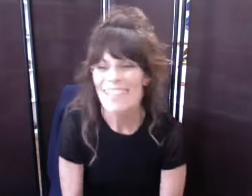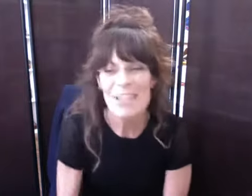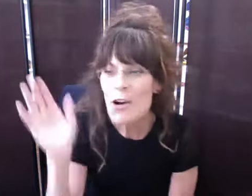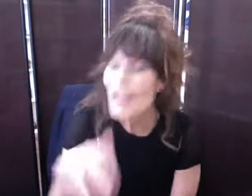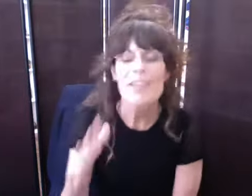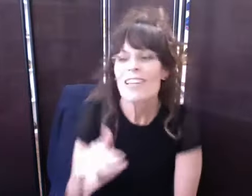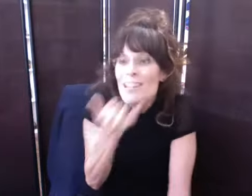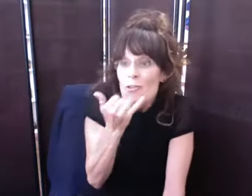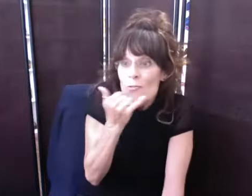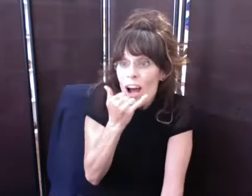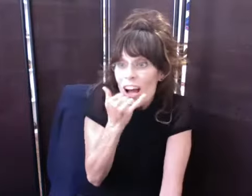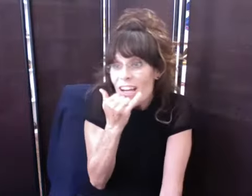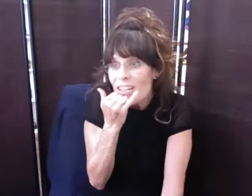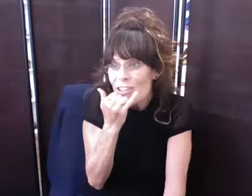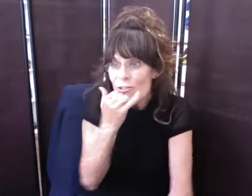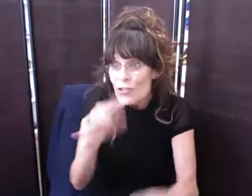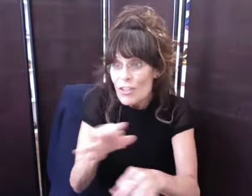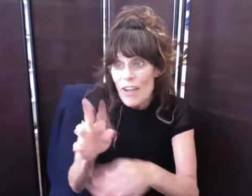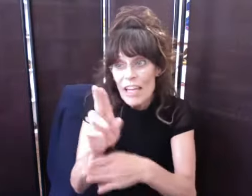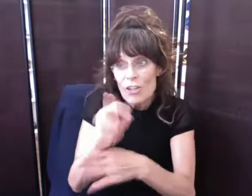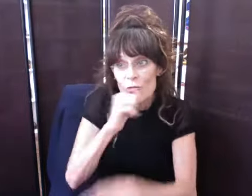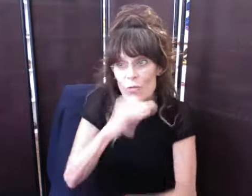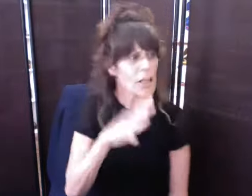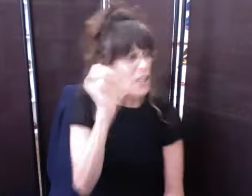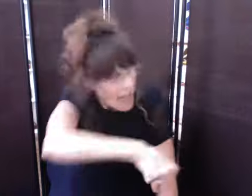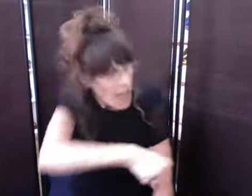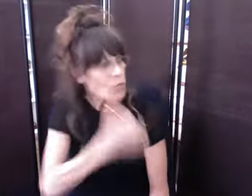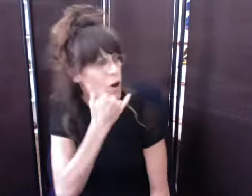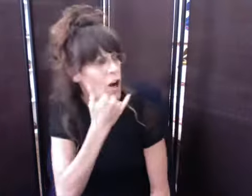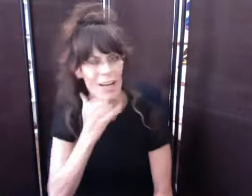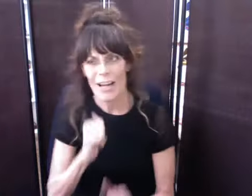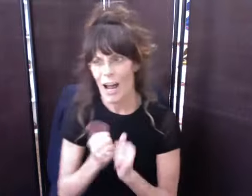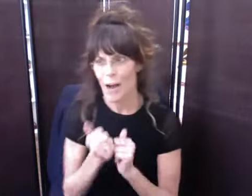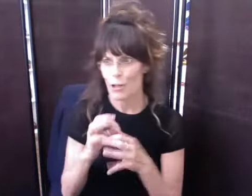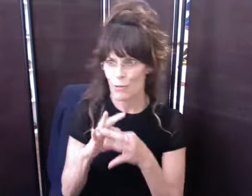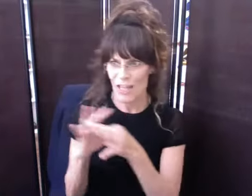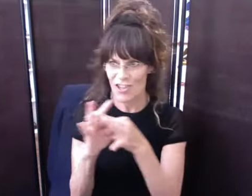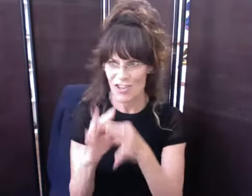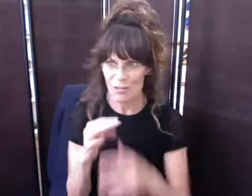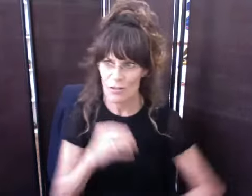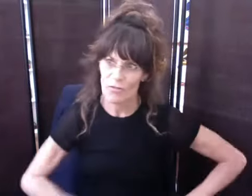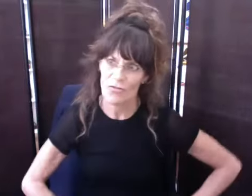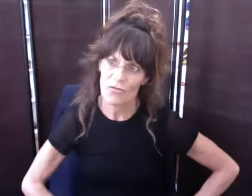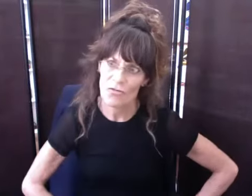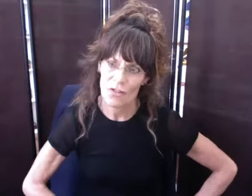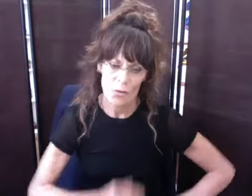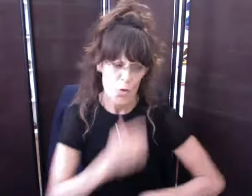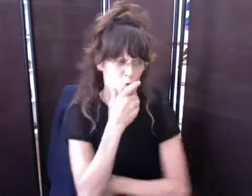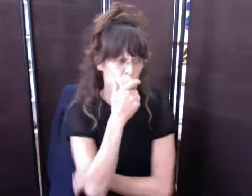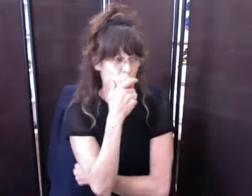to objectify and use women? And I said, well, yeah. He said, how's your relationships going? Boy, not so good, Joe.